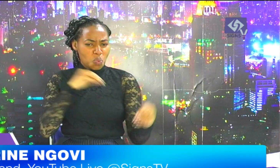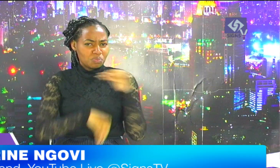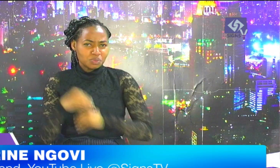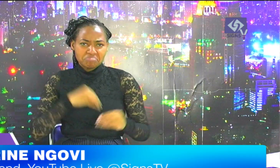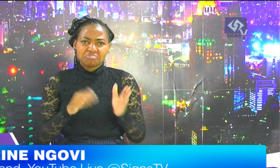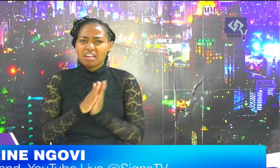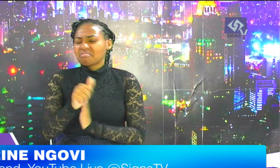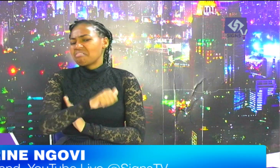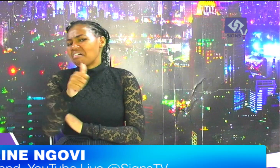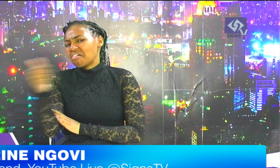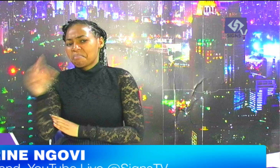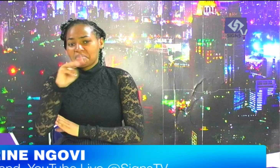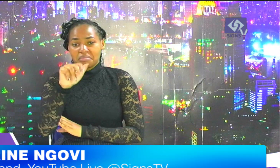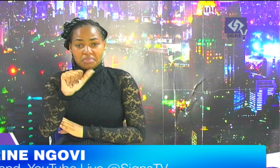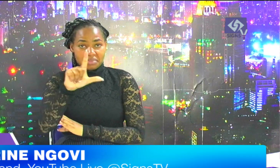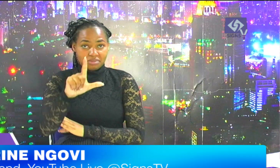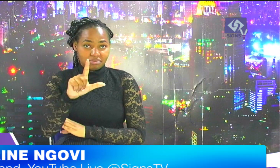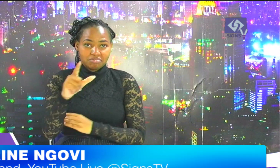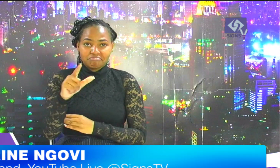inefficiency, corruption, and other